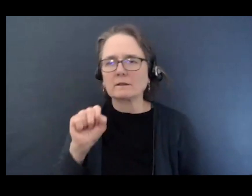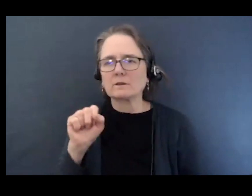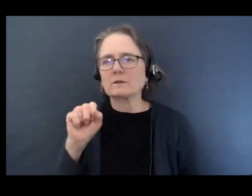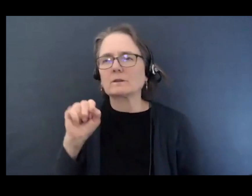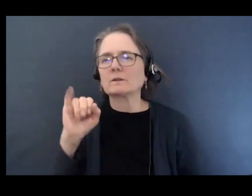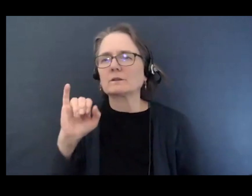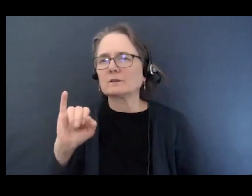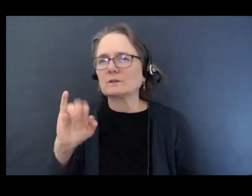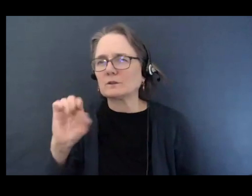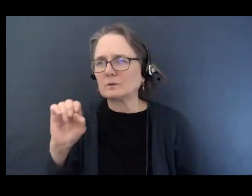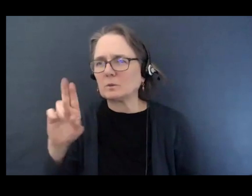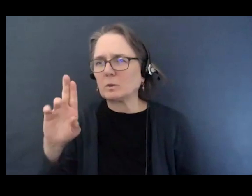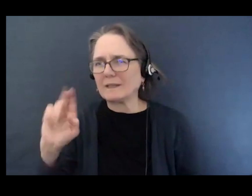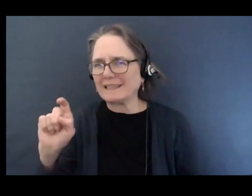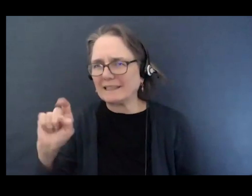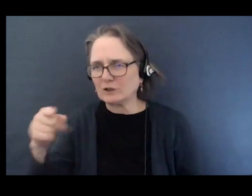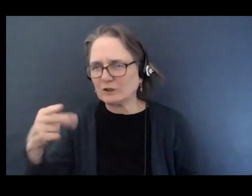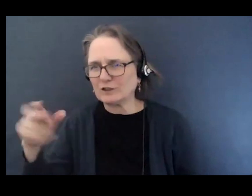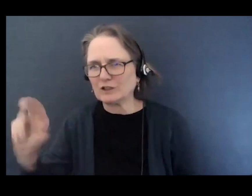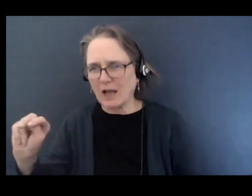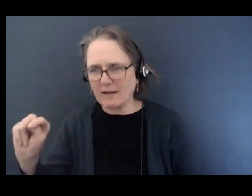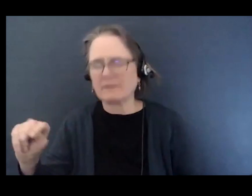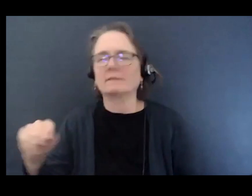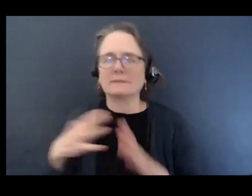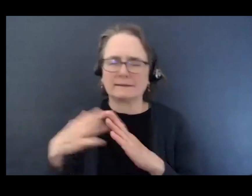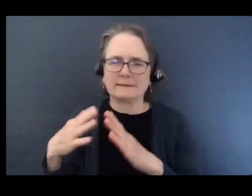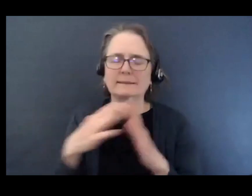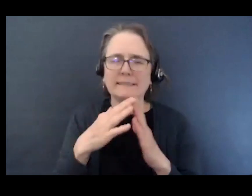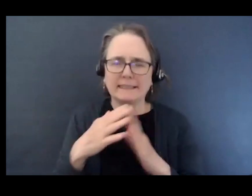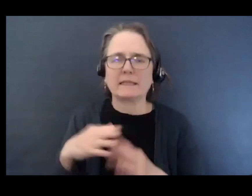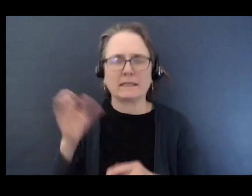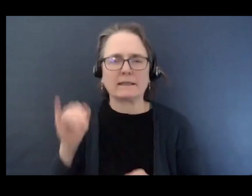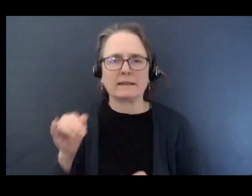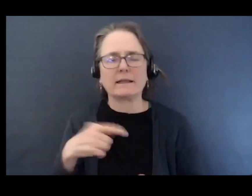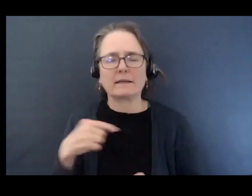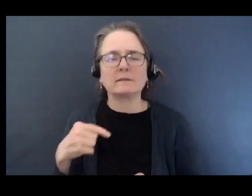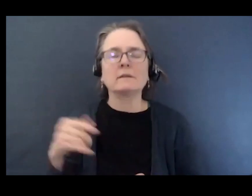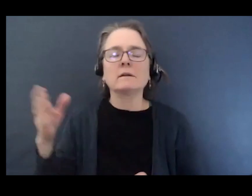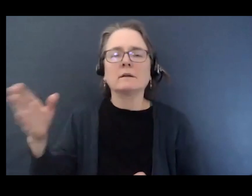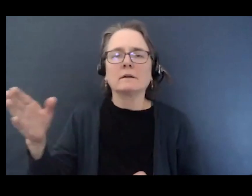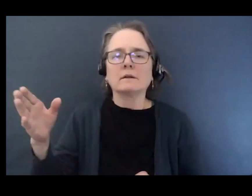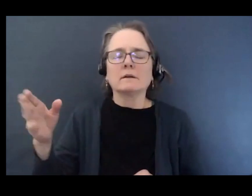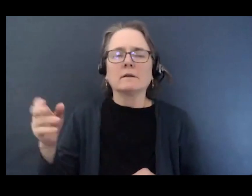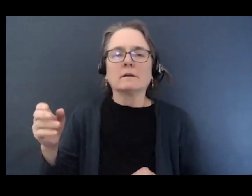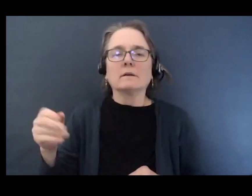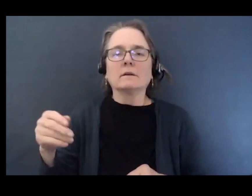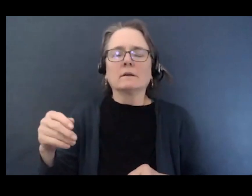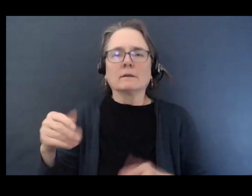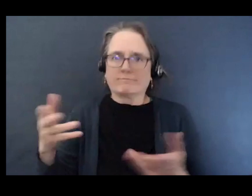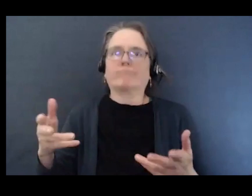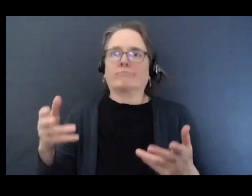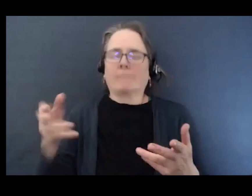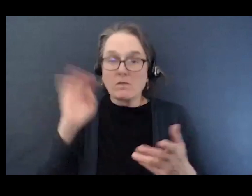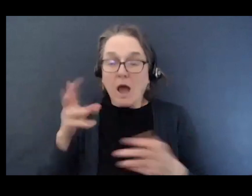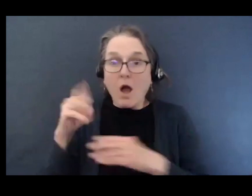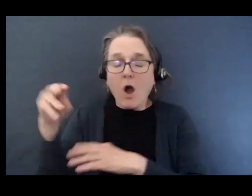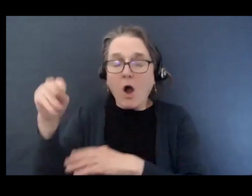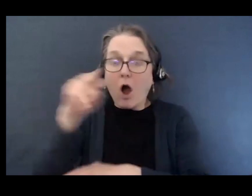Because you don't know the obstacles unless you crowdsource it. You can't always tell it from data.